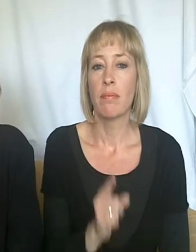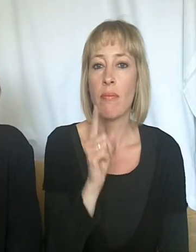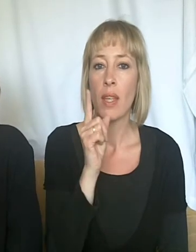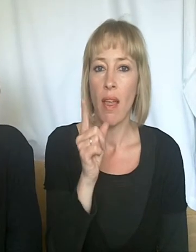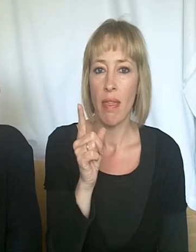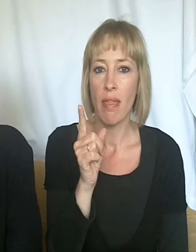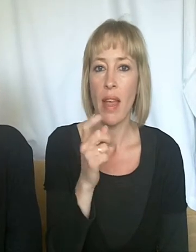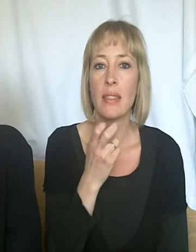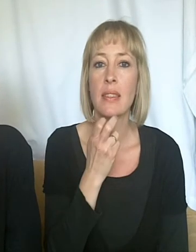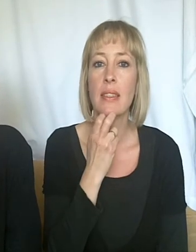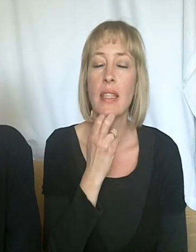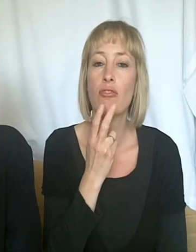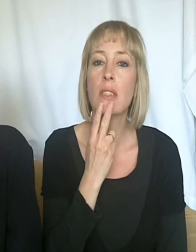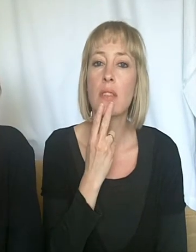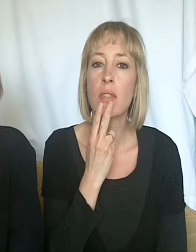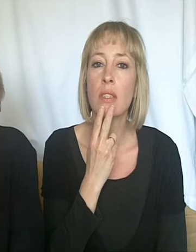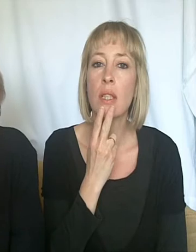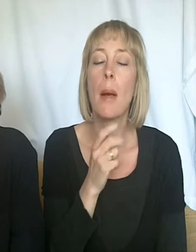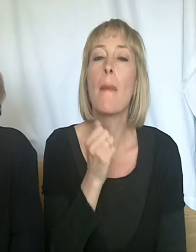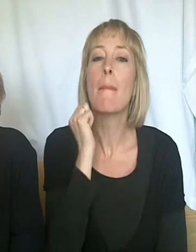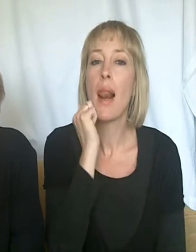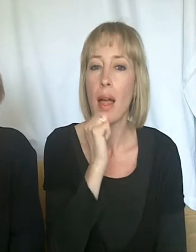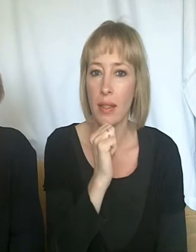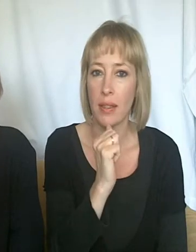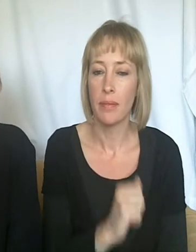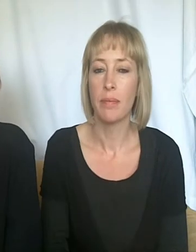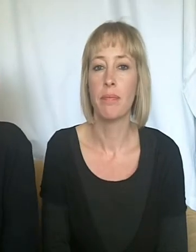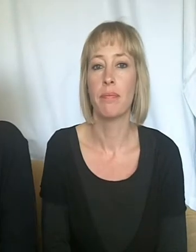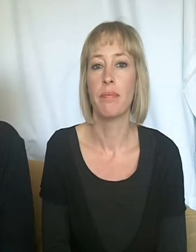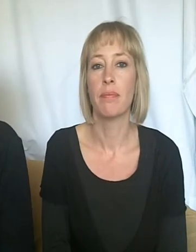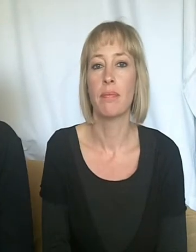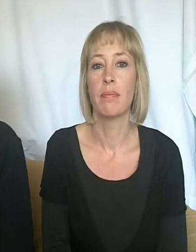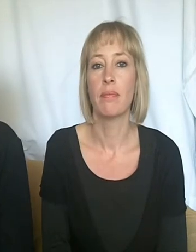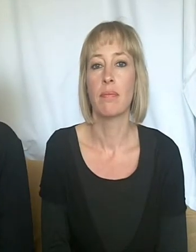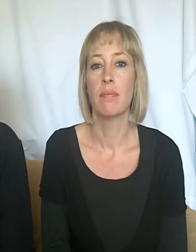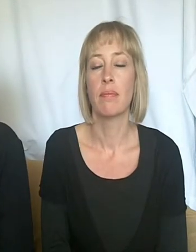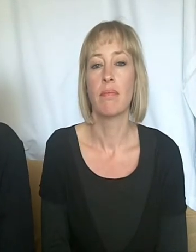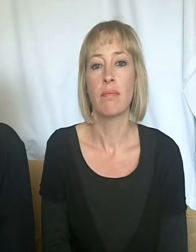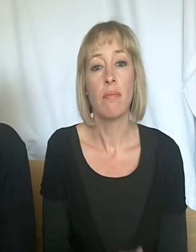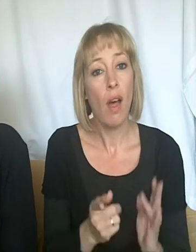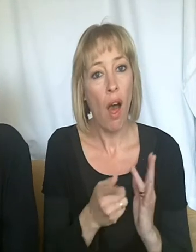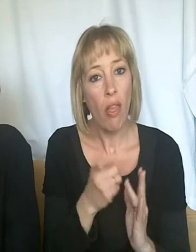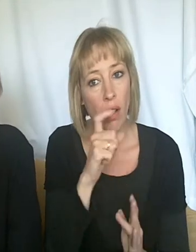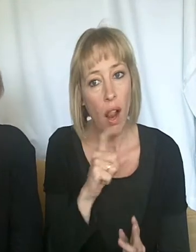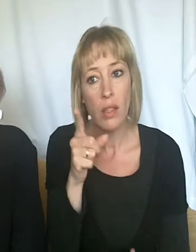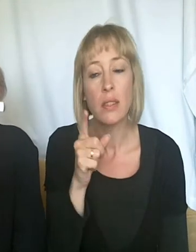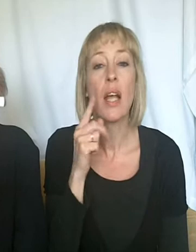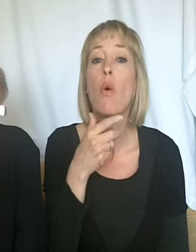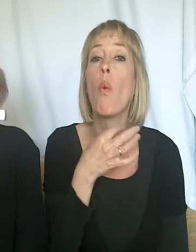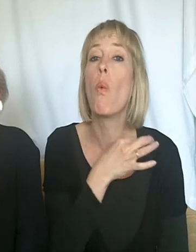That is an electronic cigarette in black, but they do come in